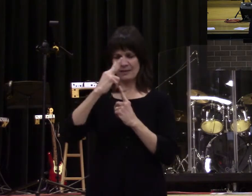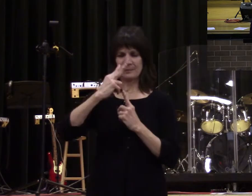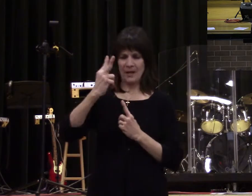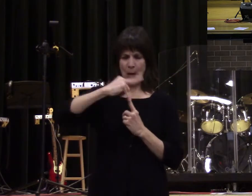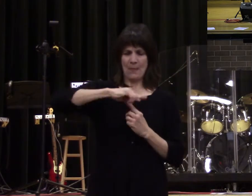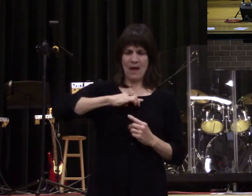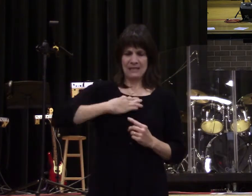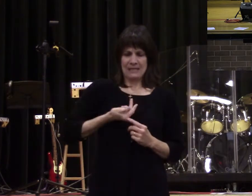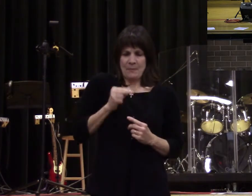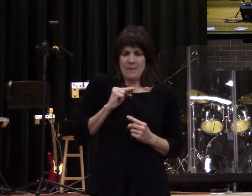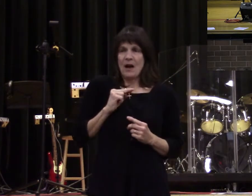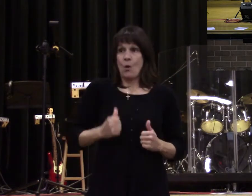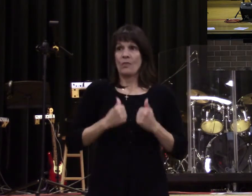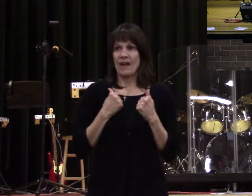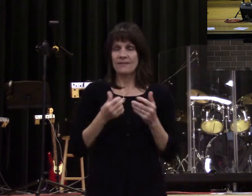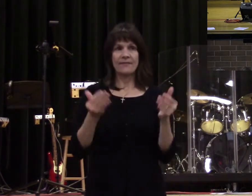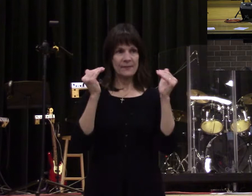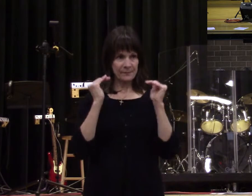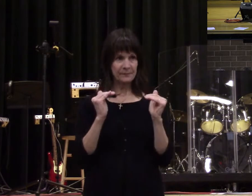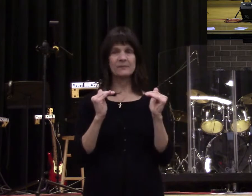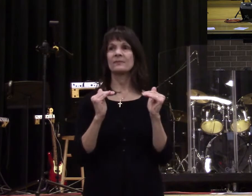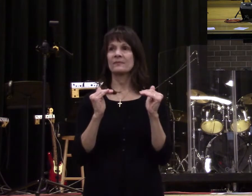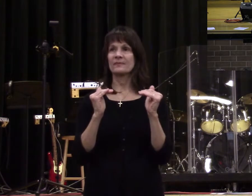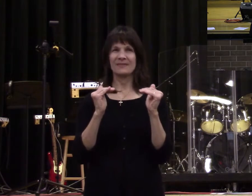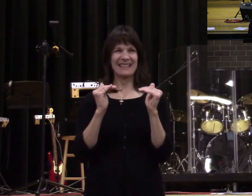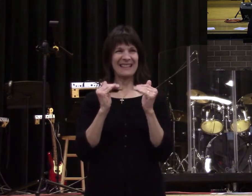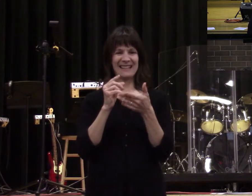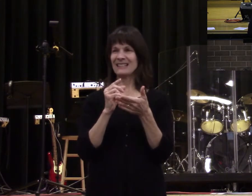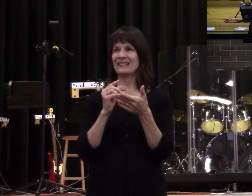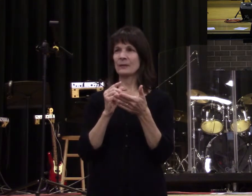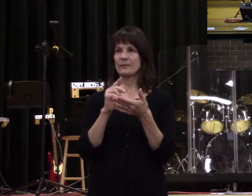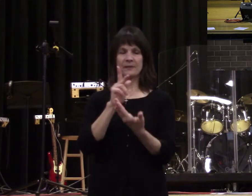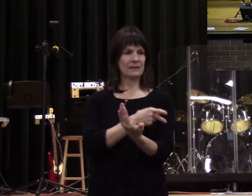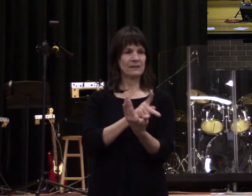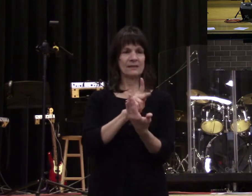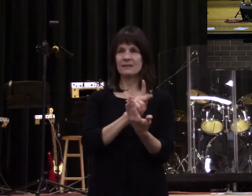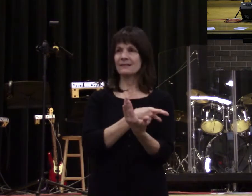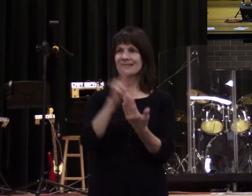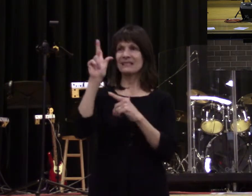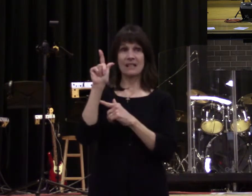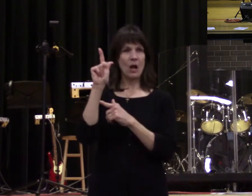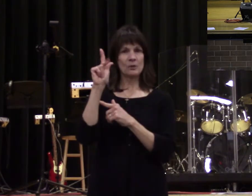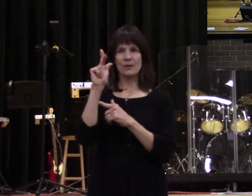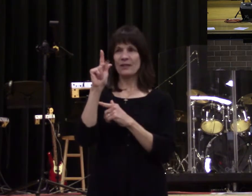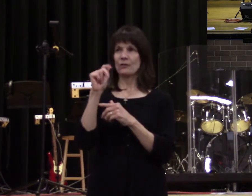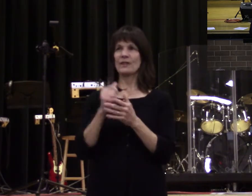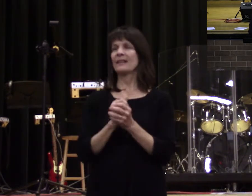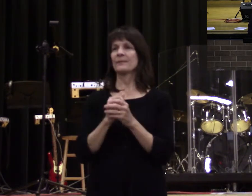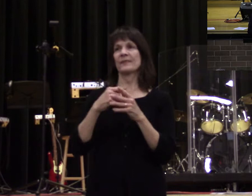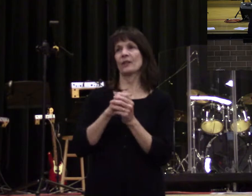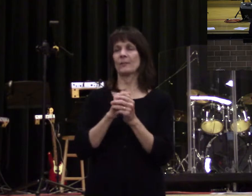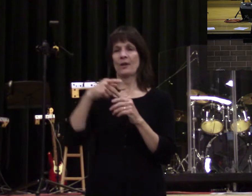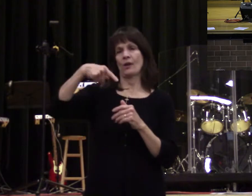14 personal pronouns in this six verses. I believe there's at least six me's, four